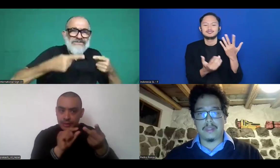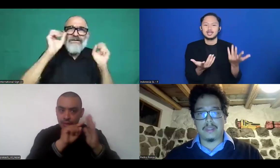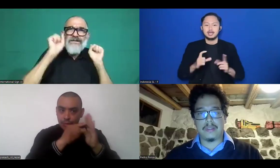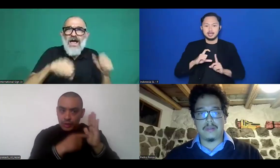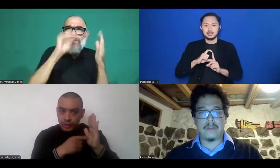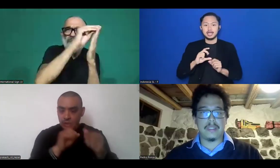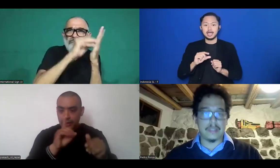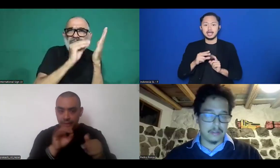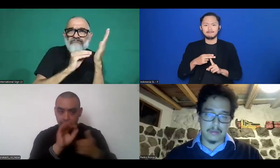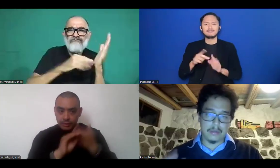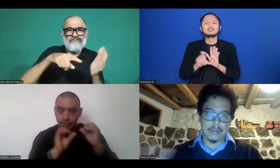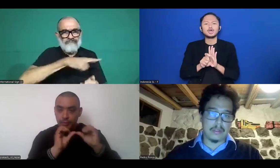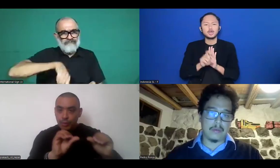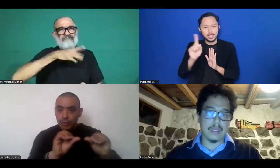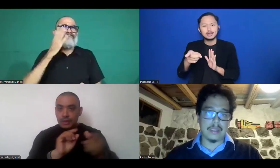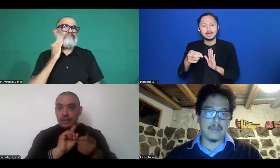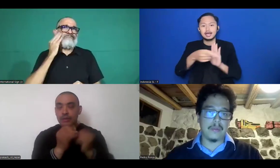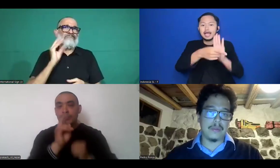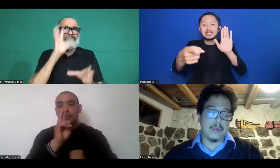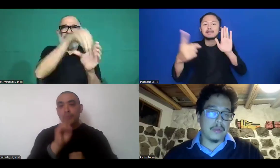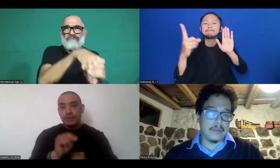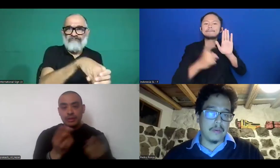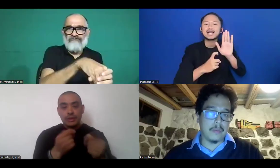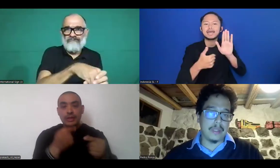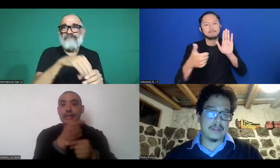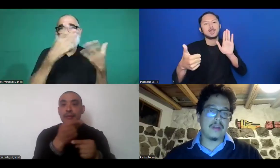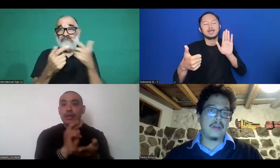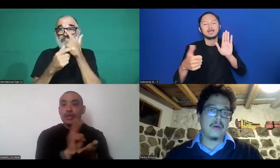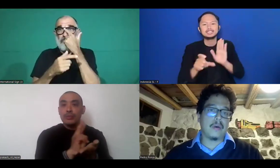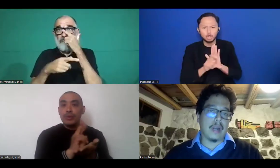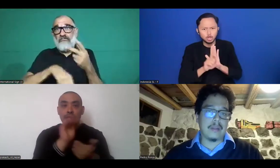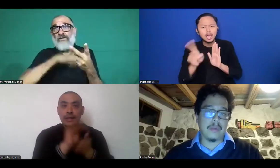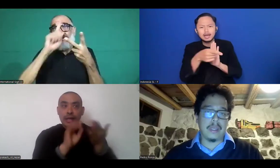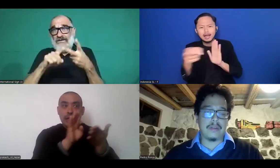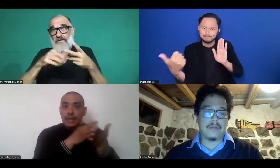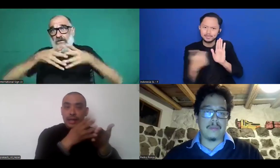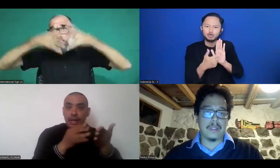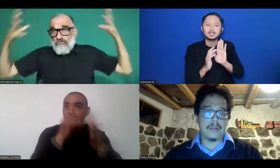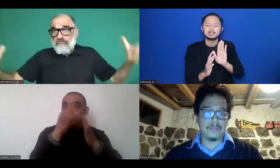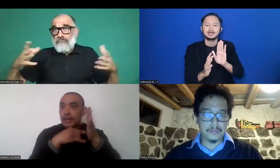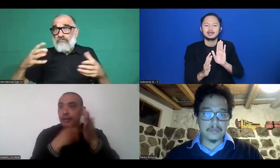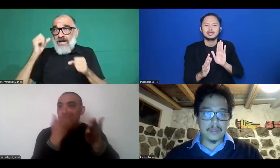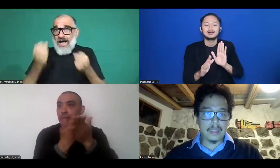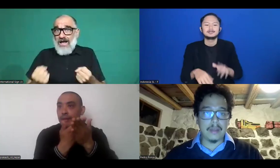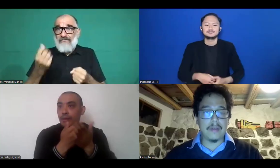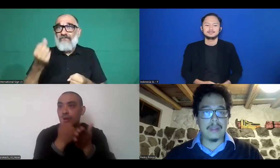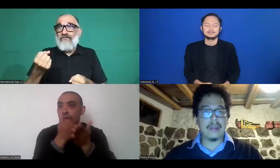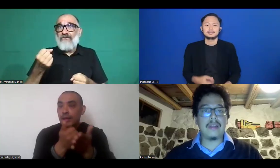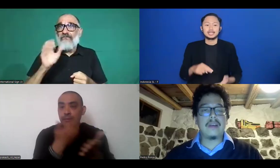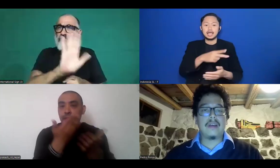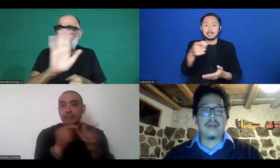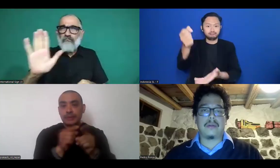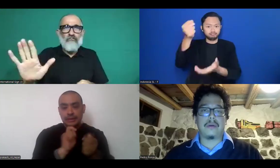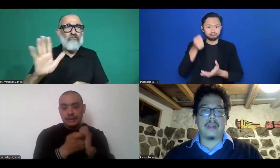with grantees. For instance, just as quick examples, reporting formats or grant application formats. And